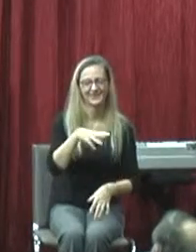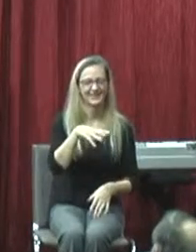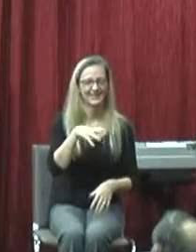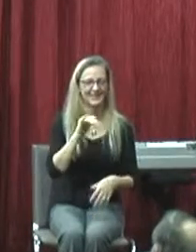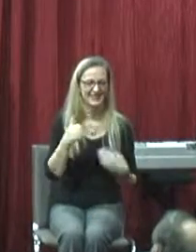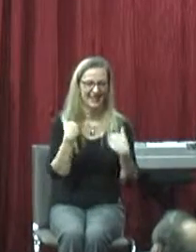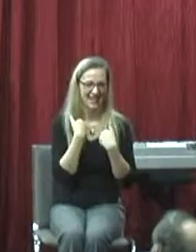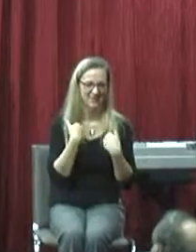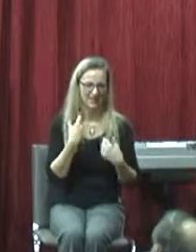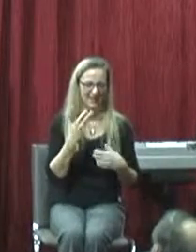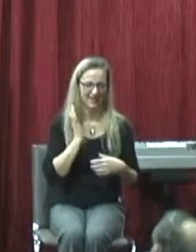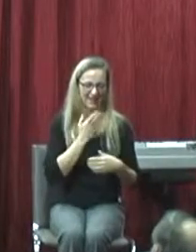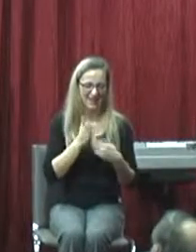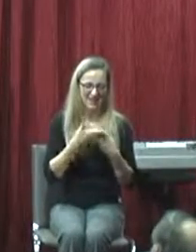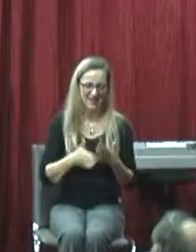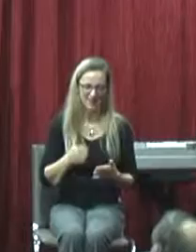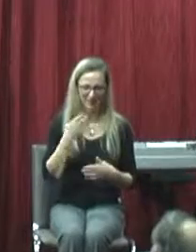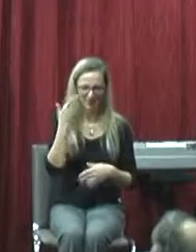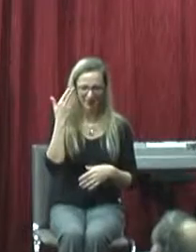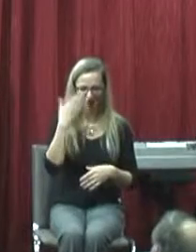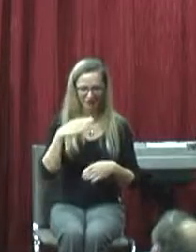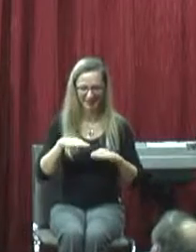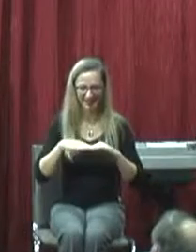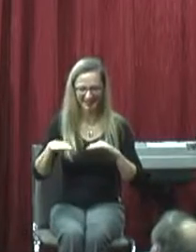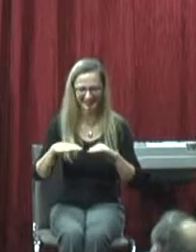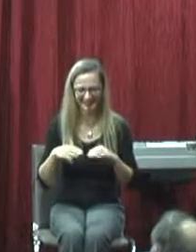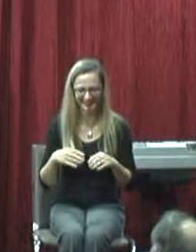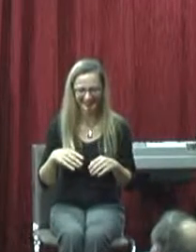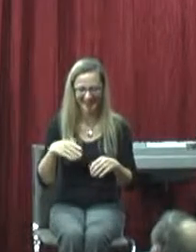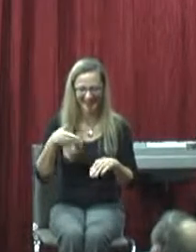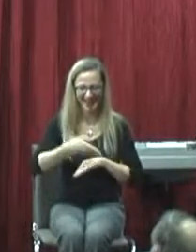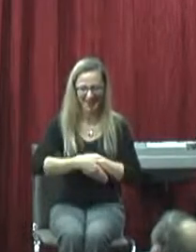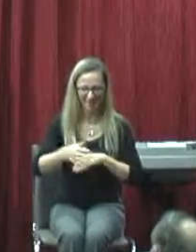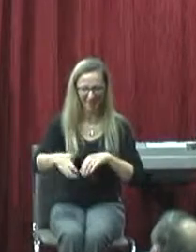front step after he dug it up from being buried.